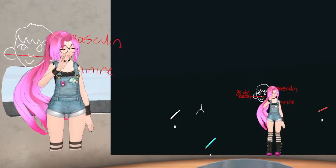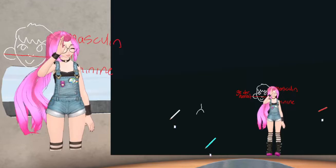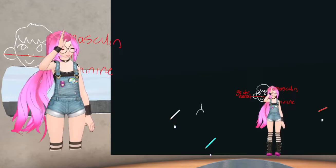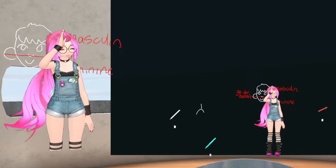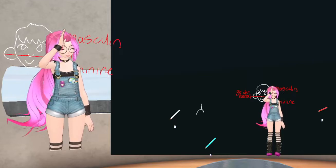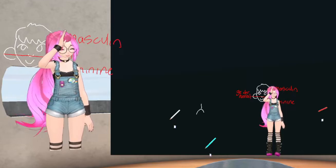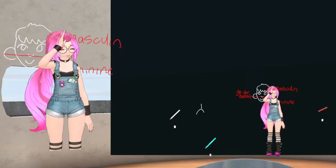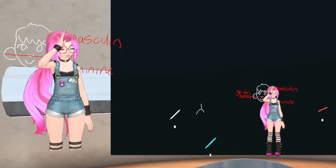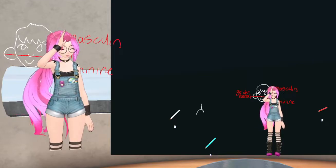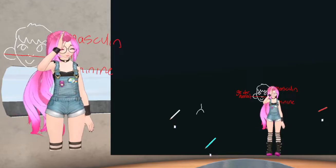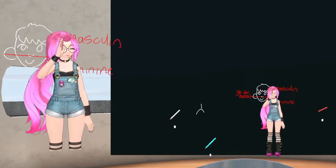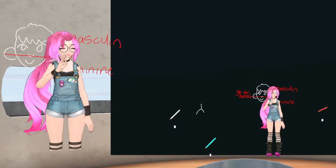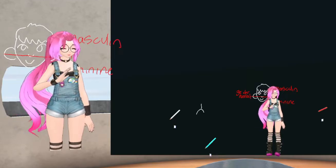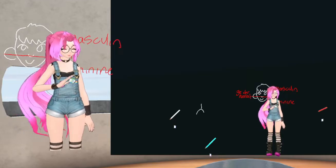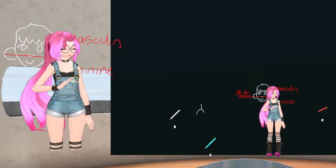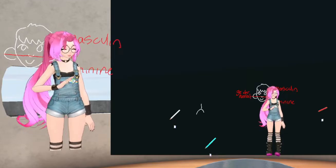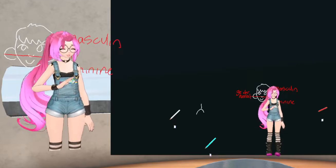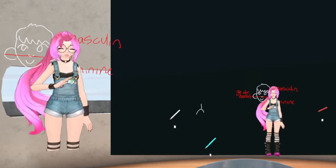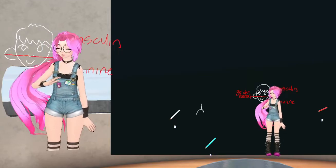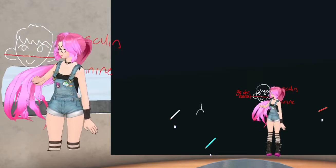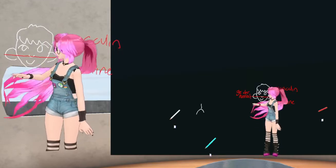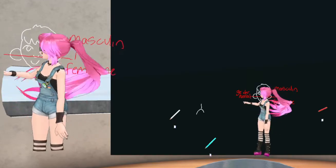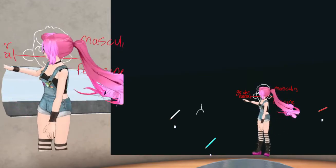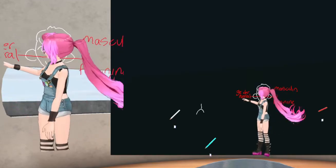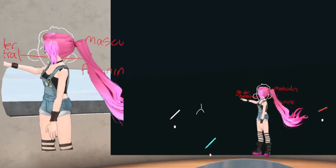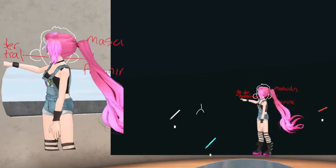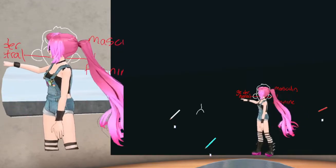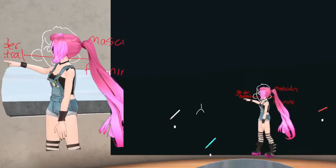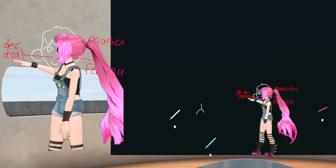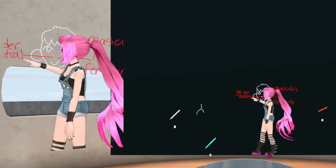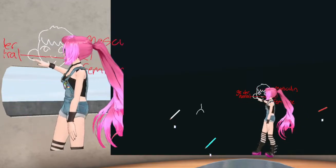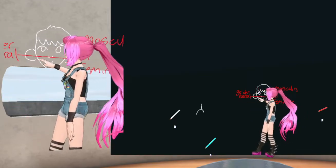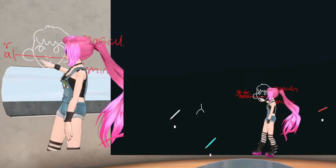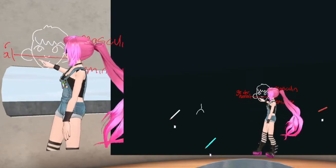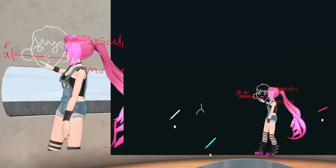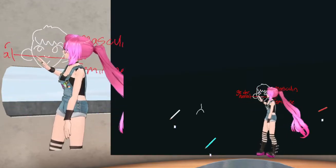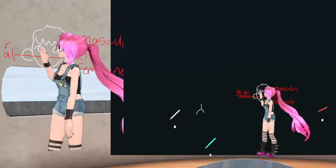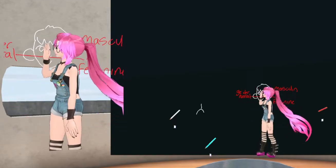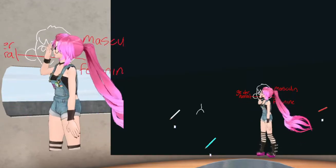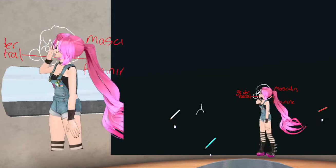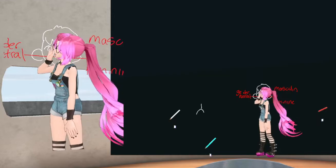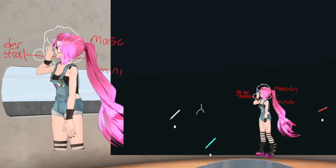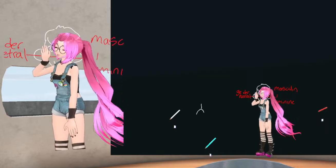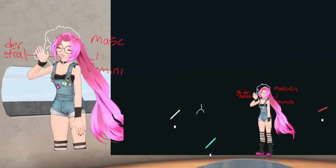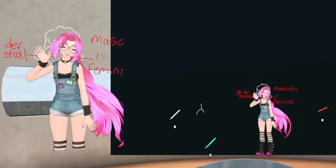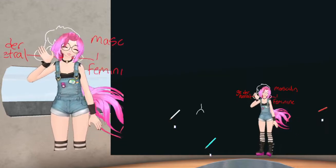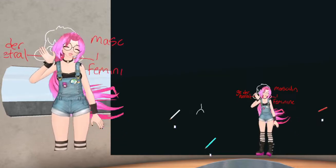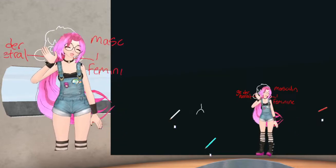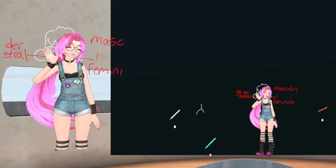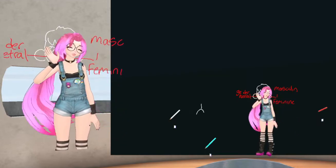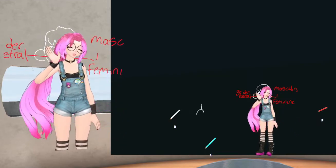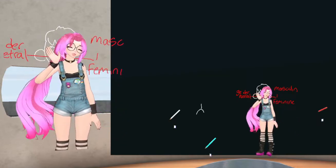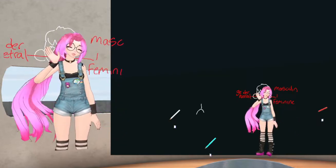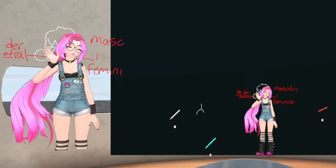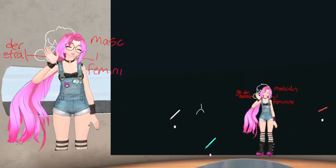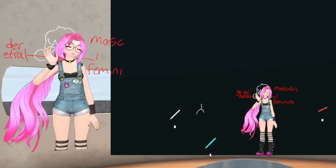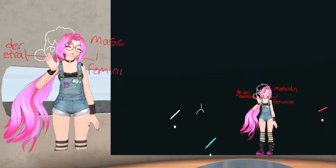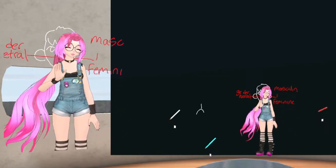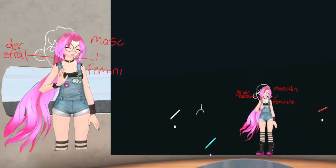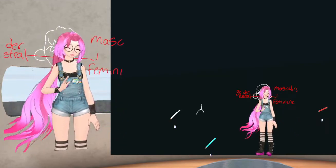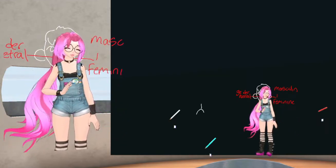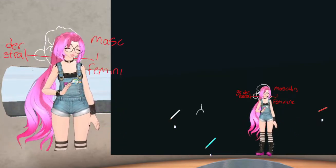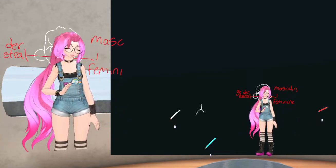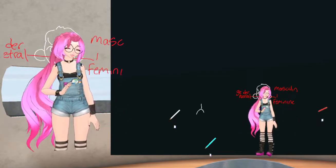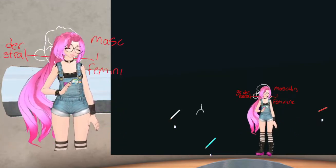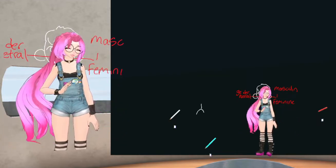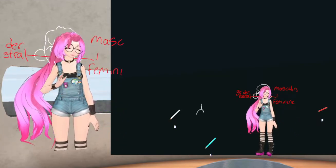Man. Same thing. Man. And if it's a gender neutral person, I'm gonna go on the side of my face